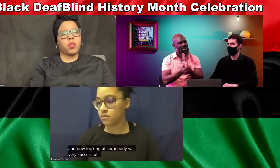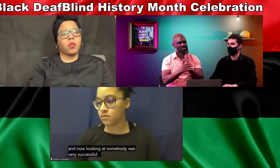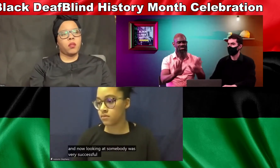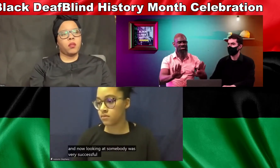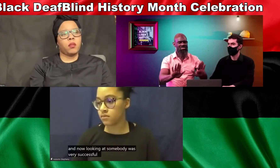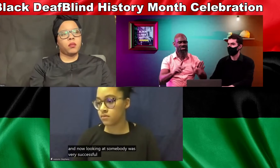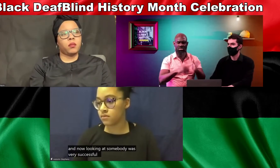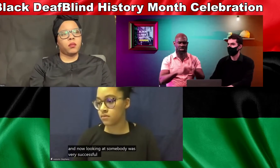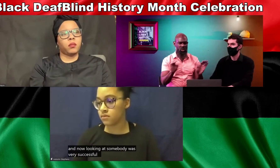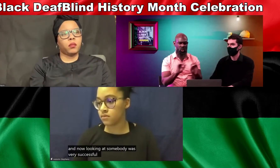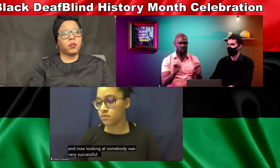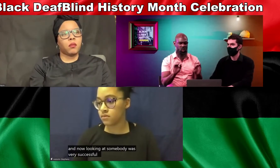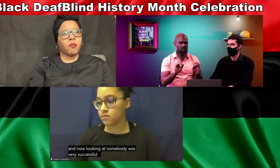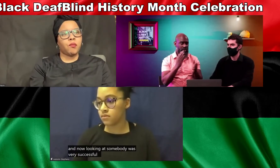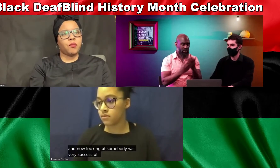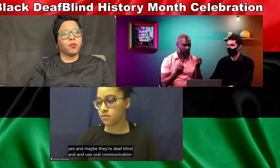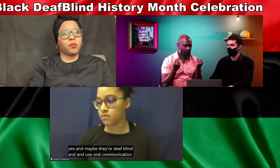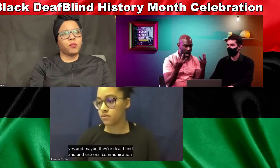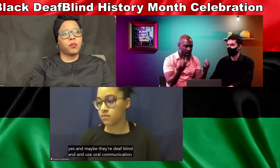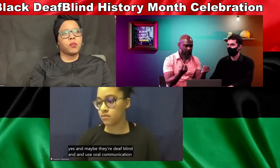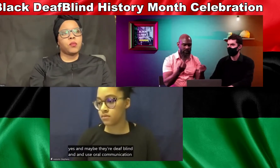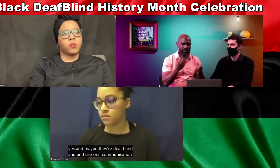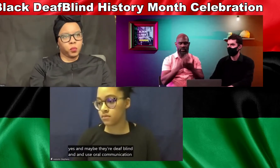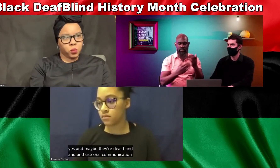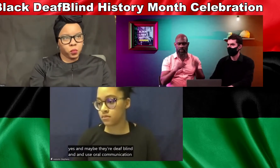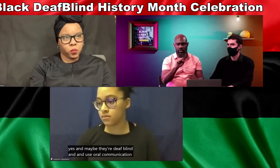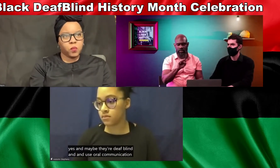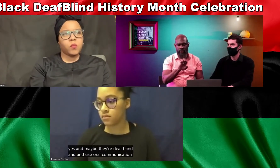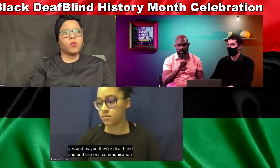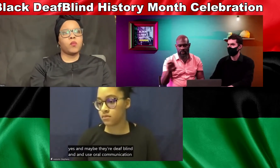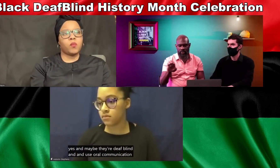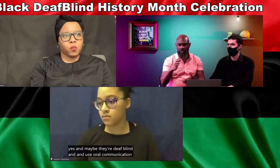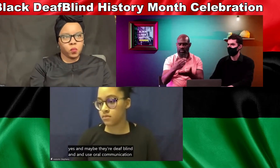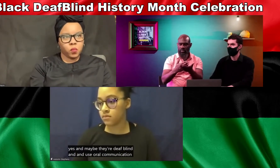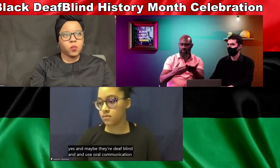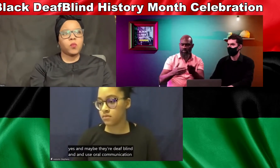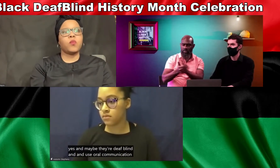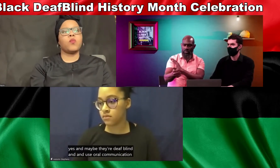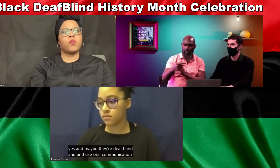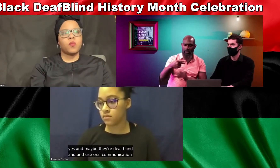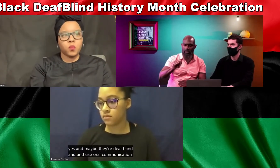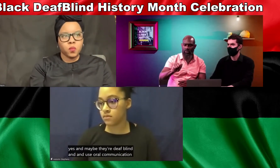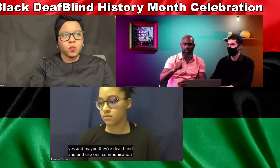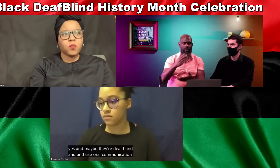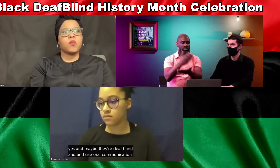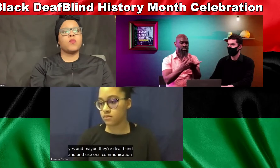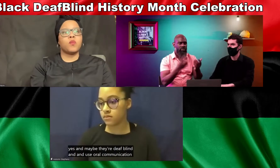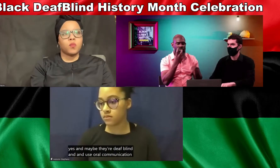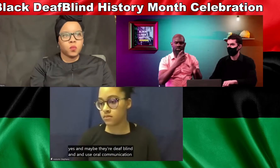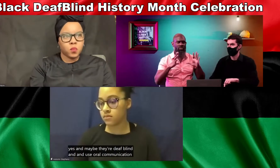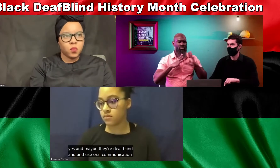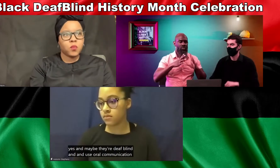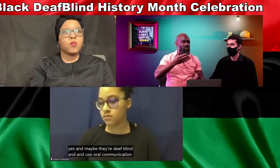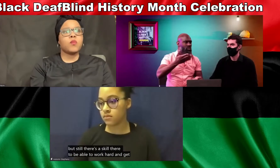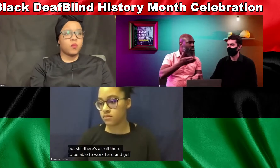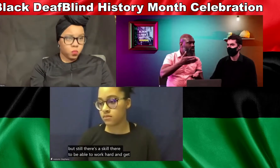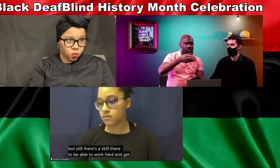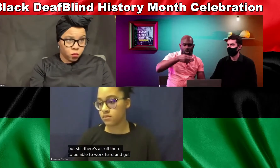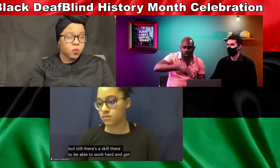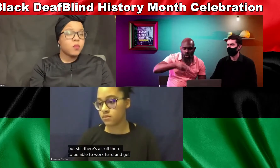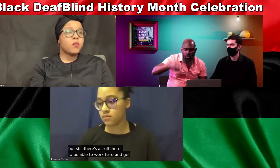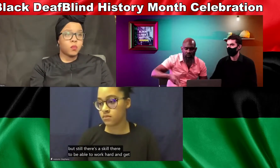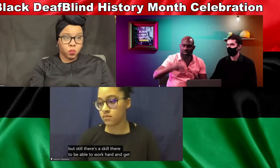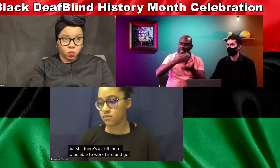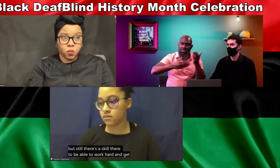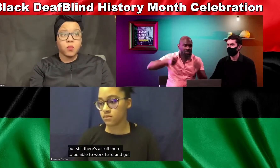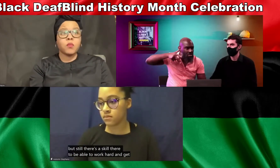oral communication, but still, there's a skill set there to be able to work hard and get a degree and master